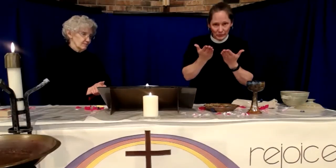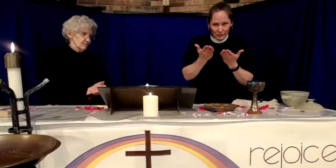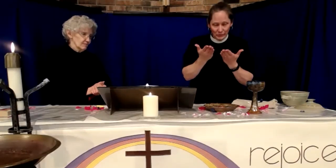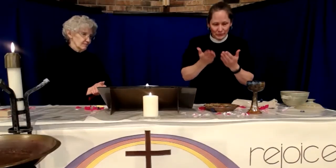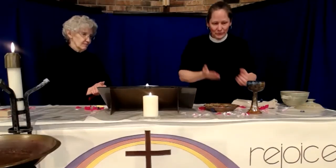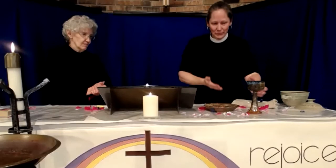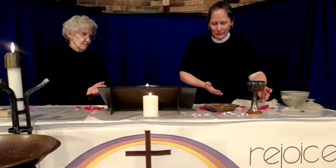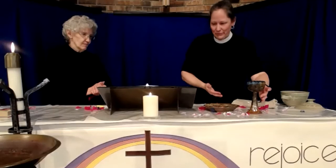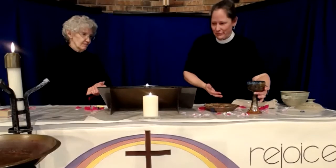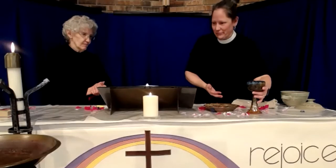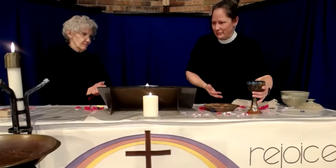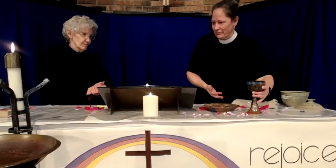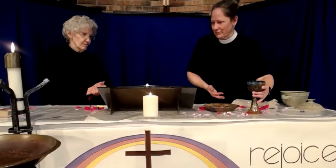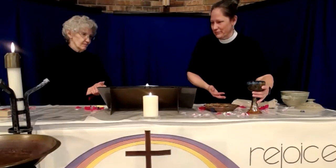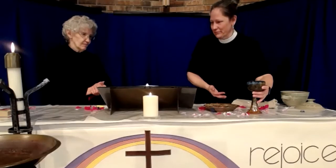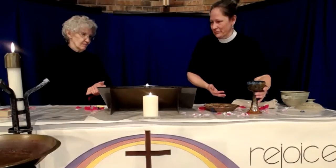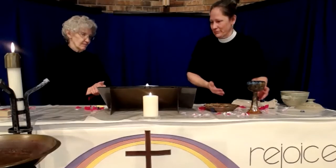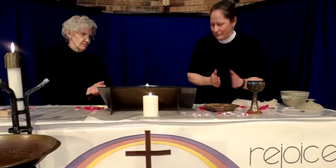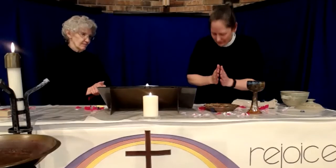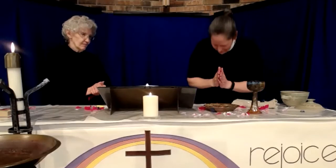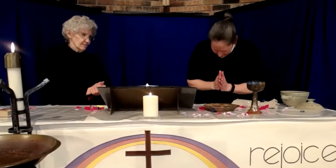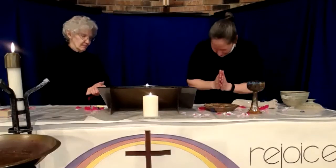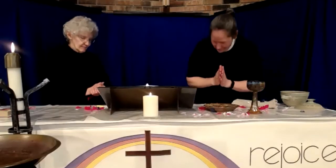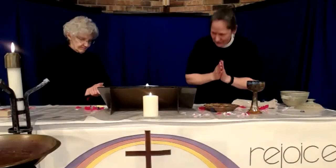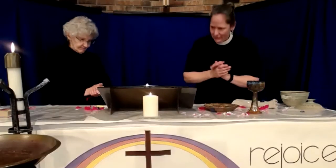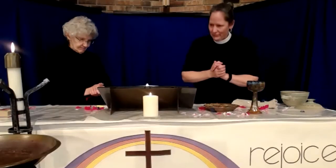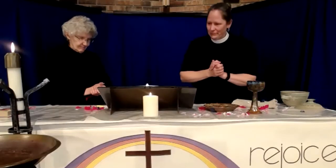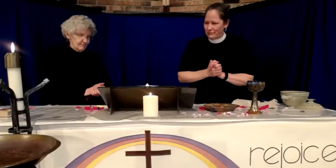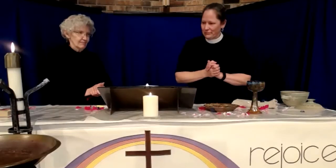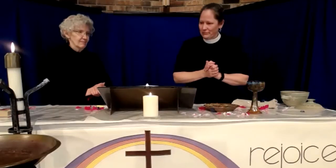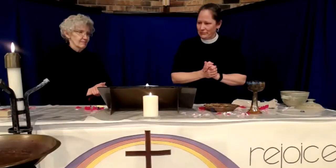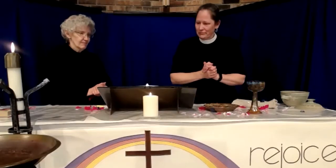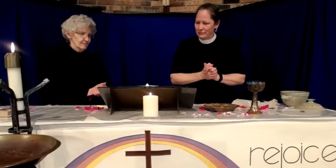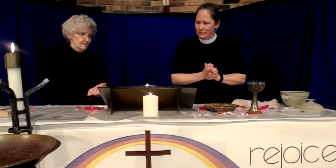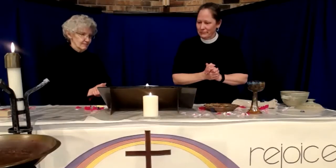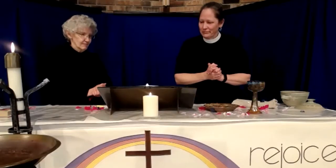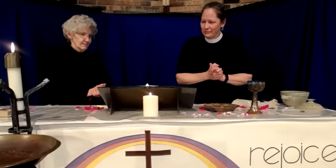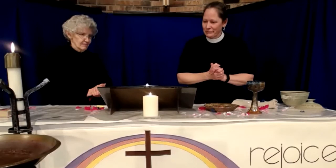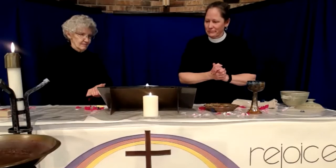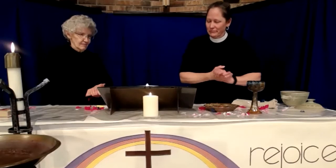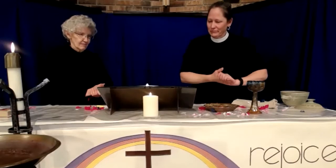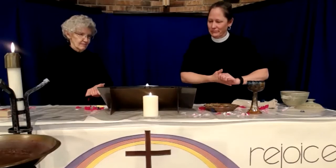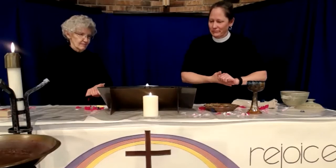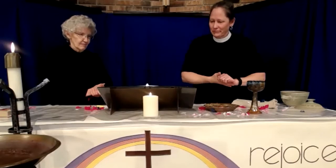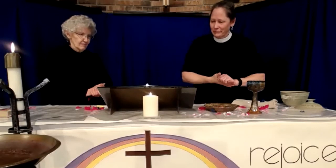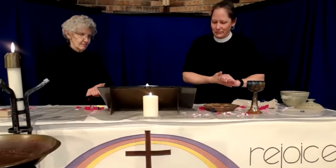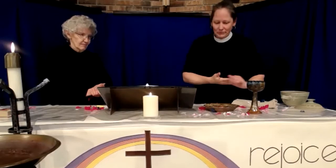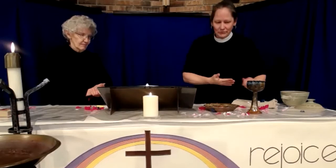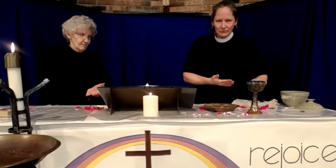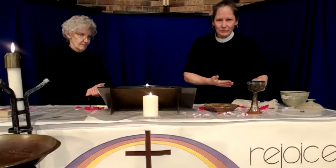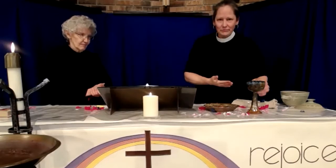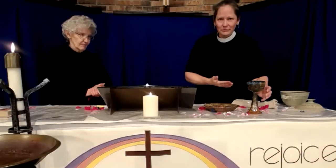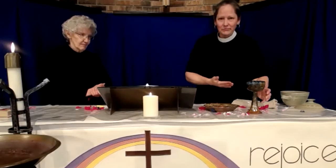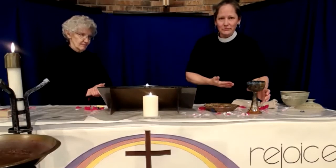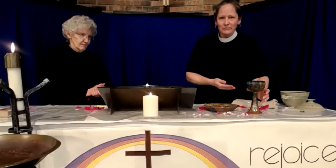For those of you alone, allow me to administer the cup and the bread. Body